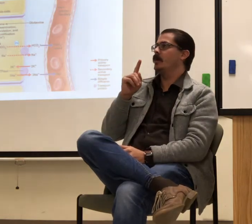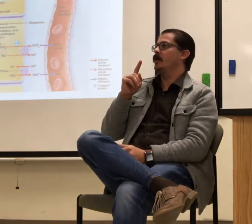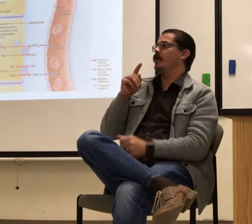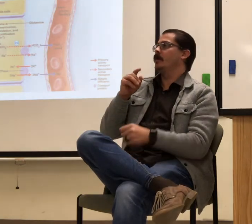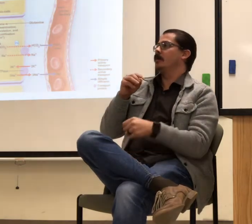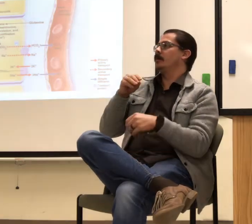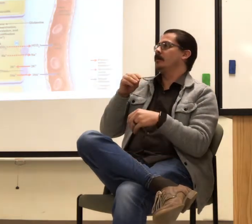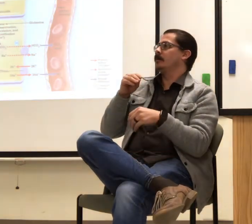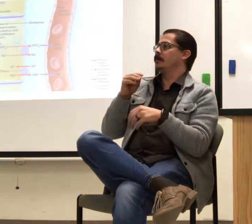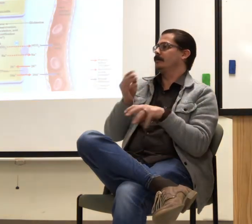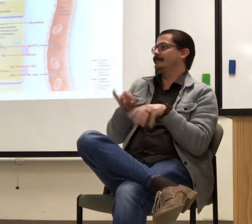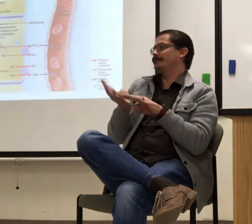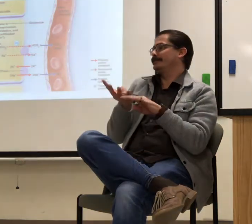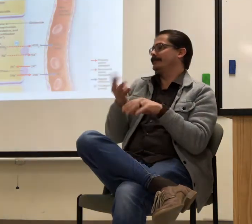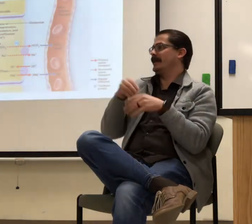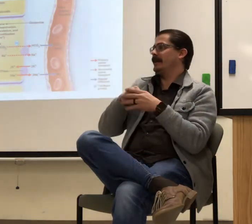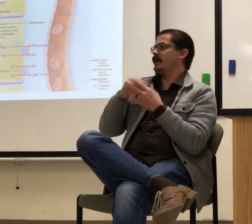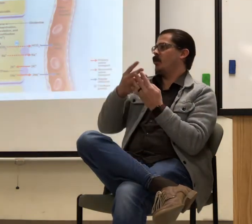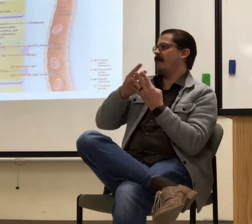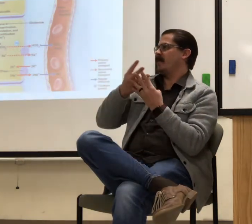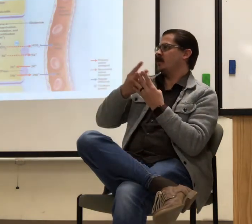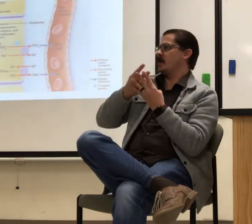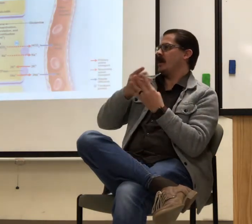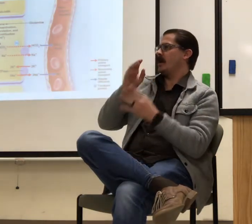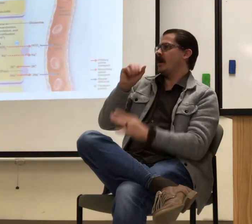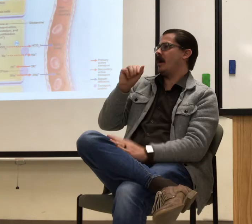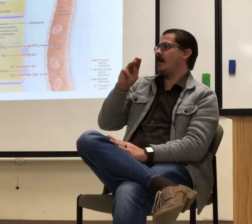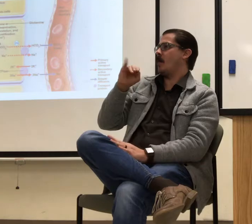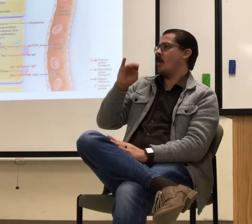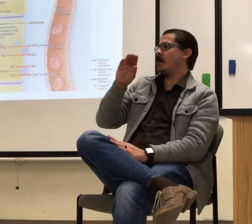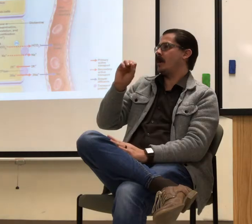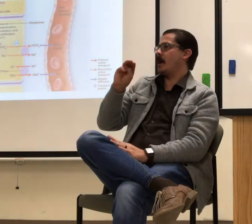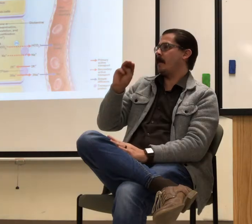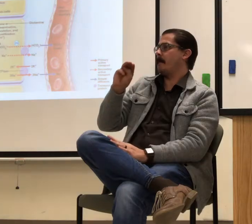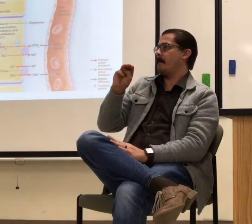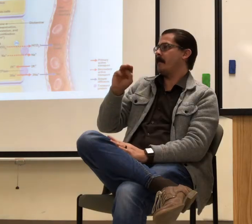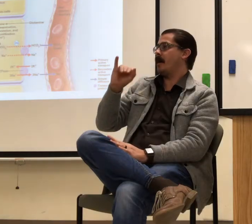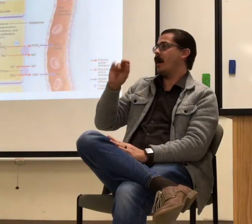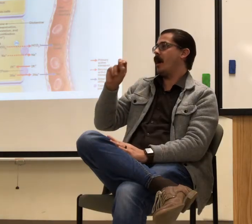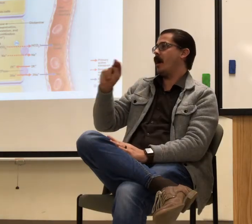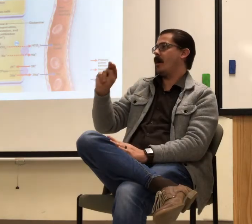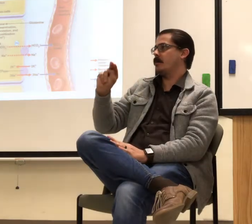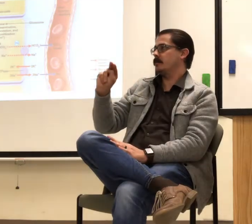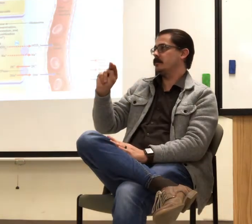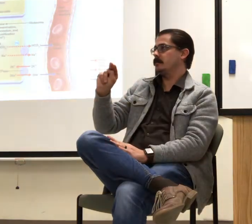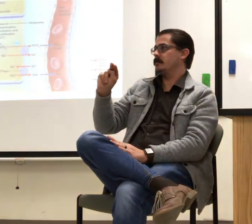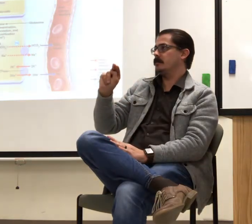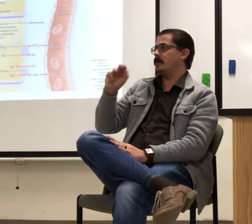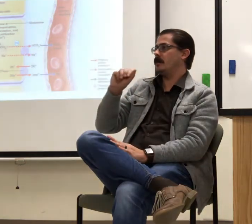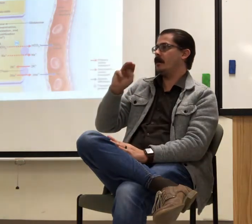filtrate an ammonium ion, NH4+. Remember that? That's an ammonium ion.